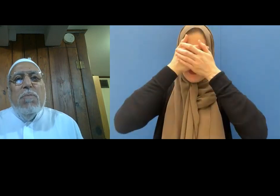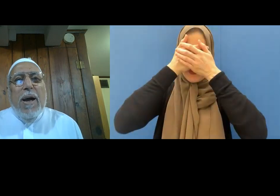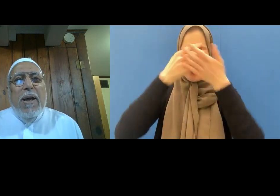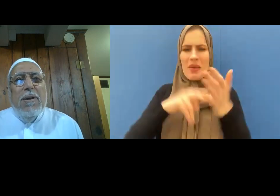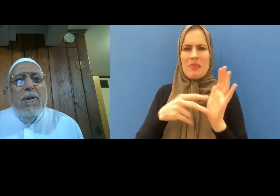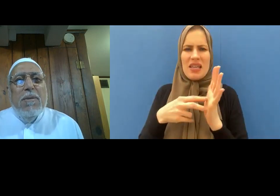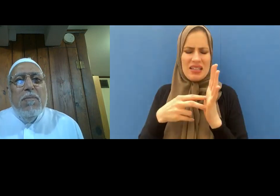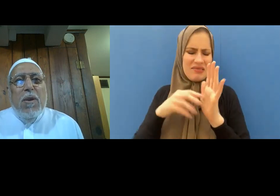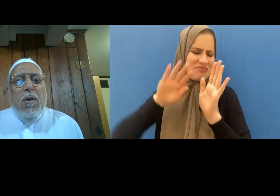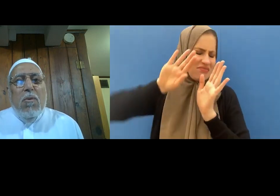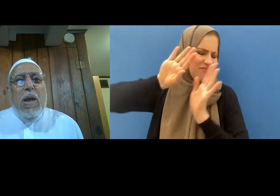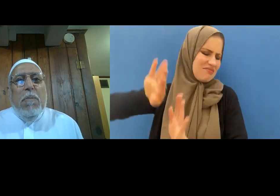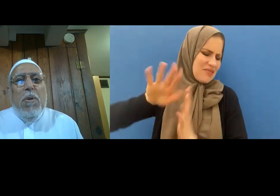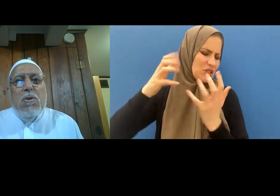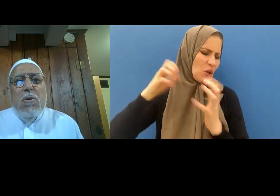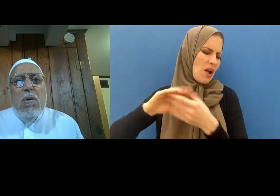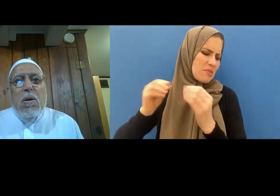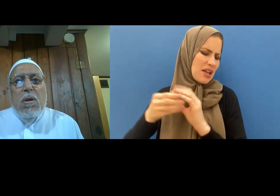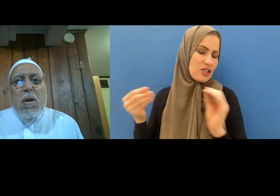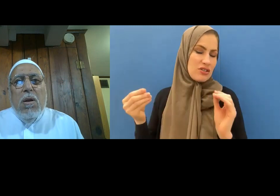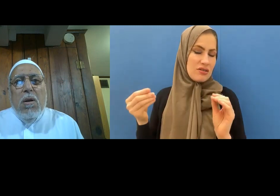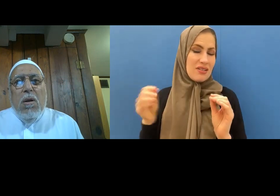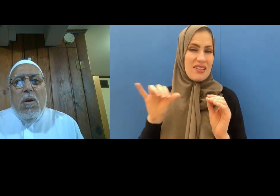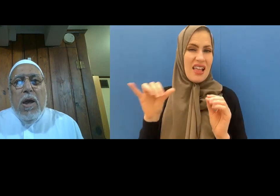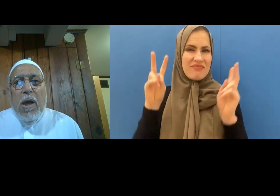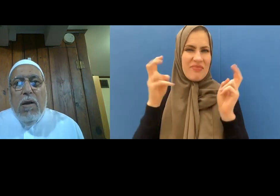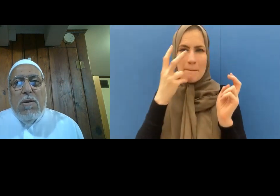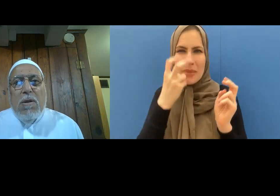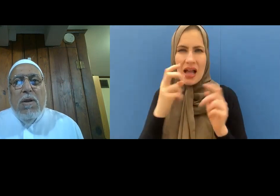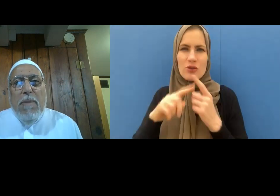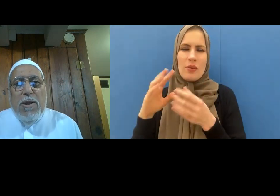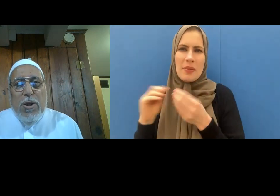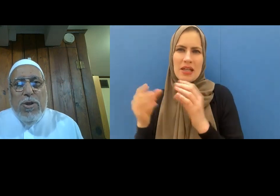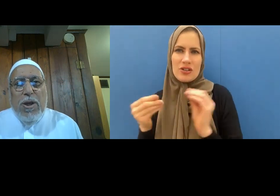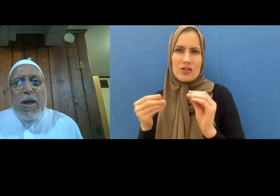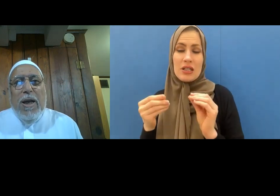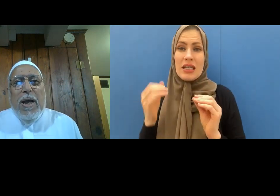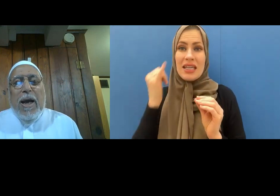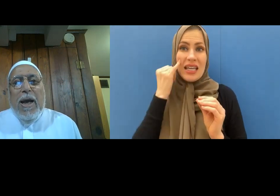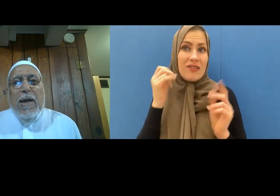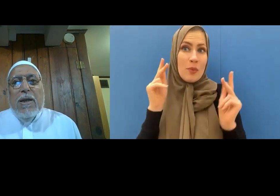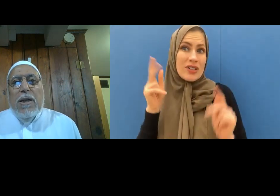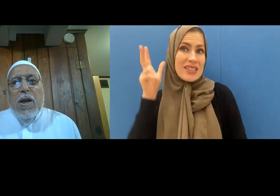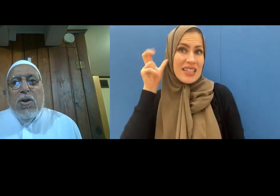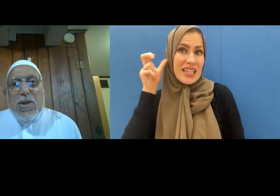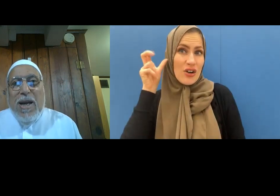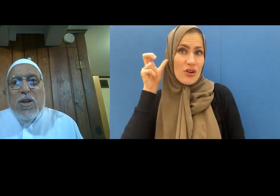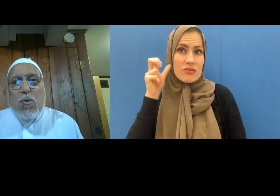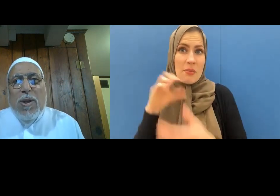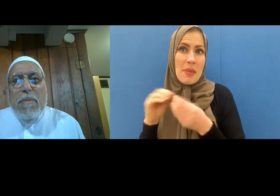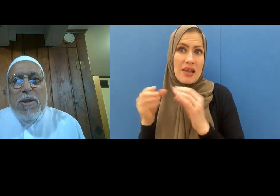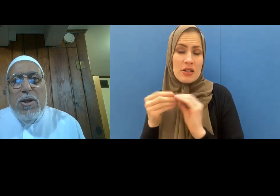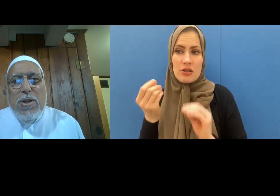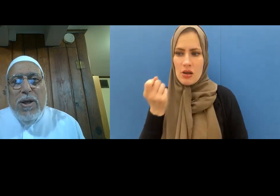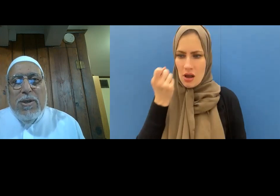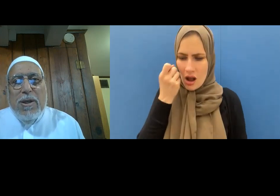as blind. When a person hears the message and he understands what